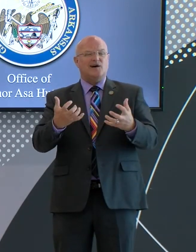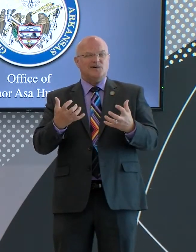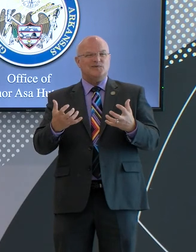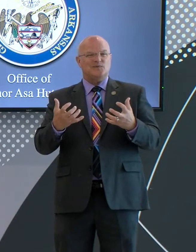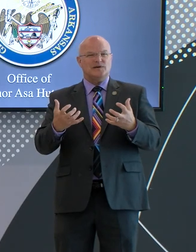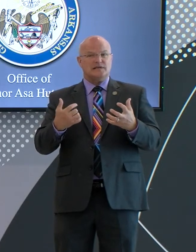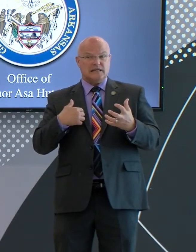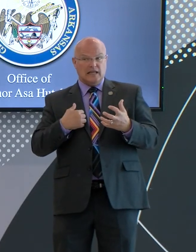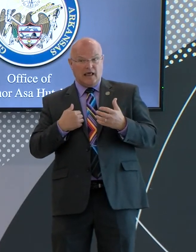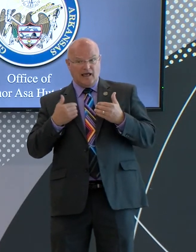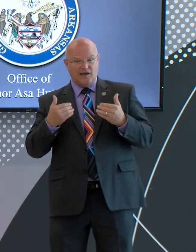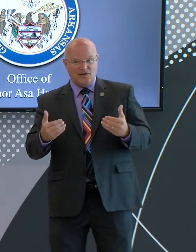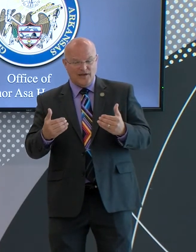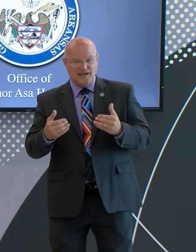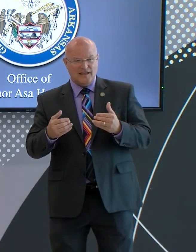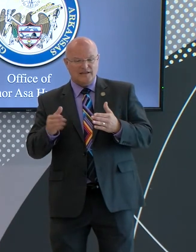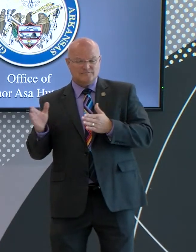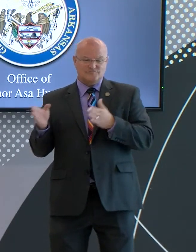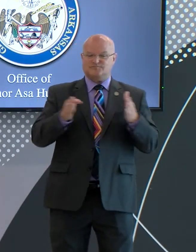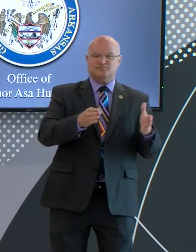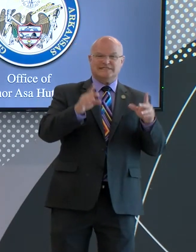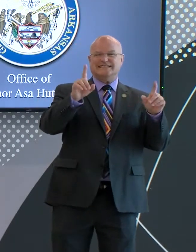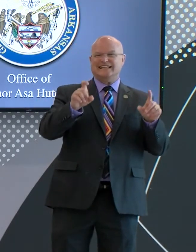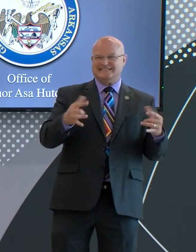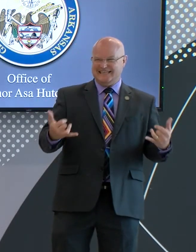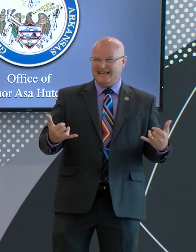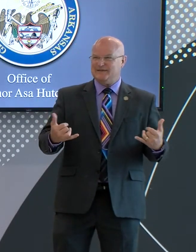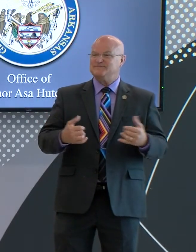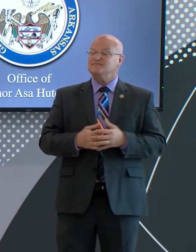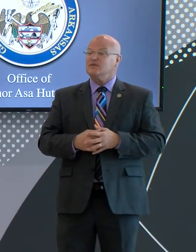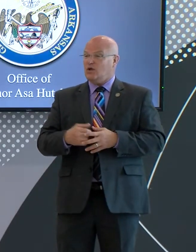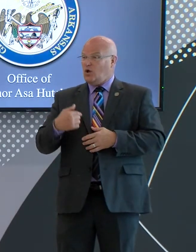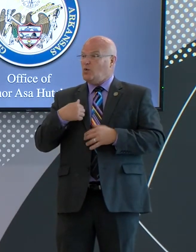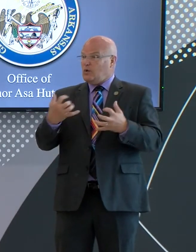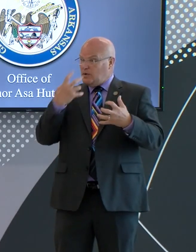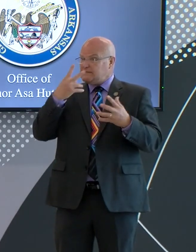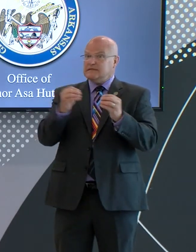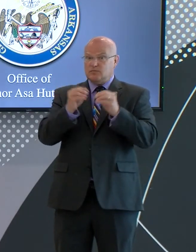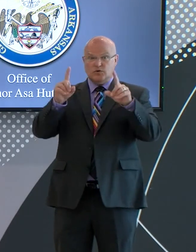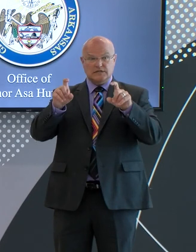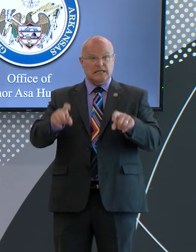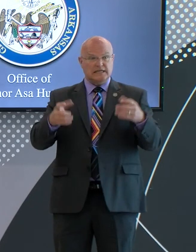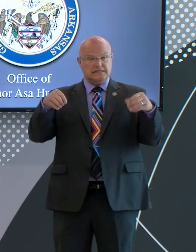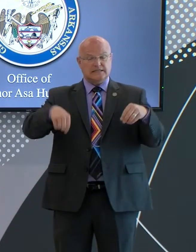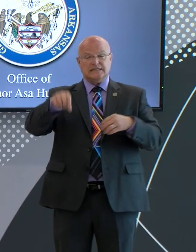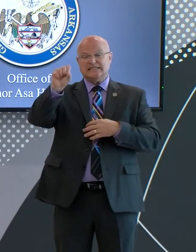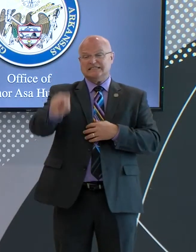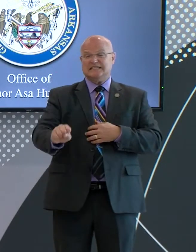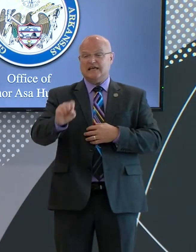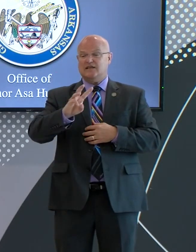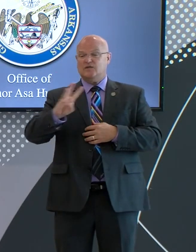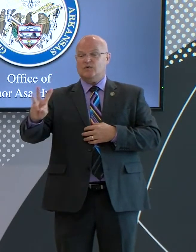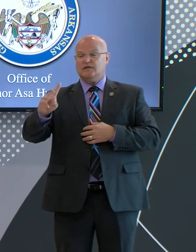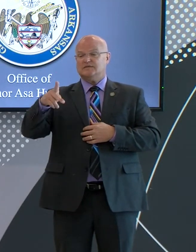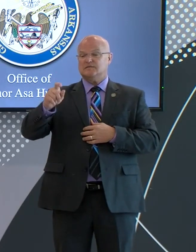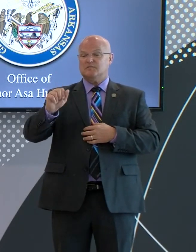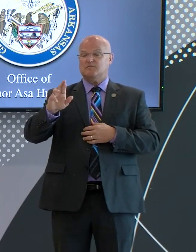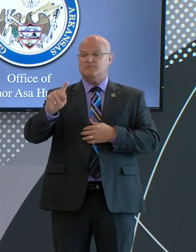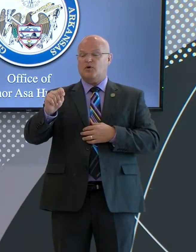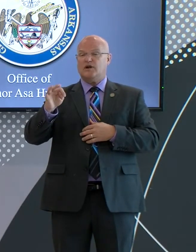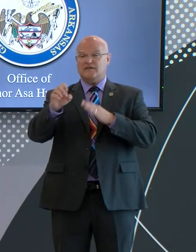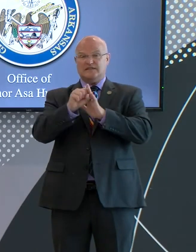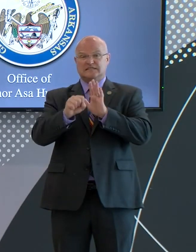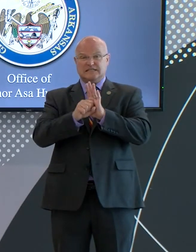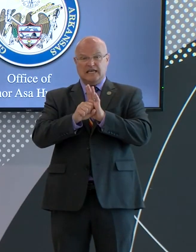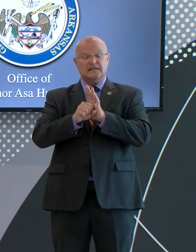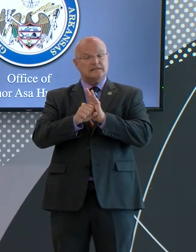to, can I go ahead and shift to that? We would like to see more testing in the southwest part of the state, and particularly in